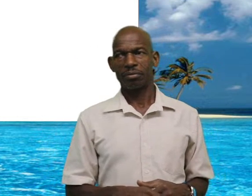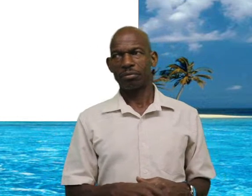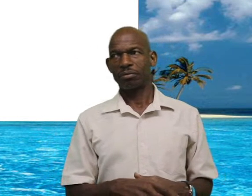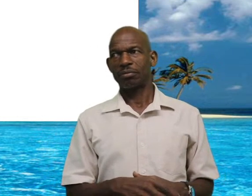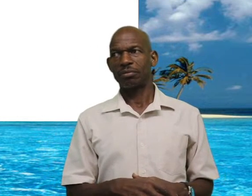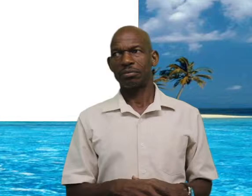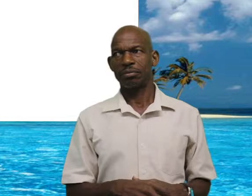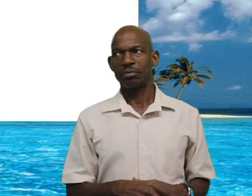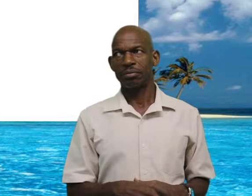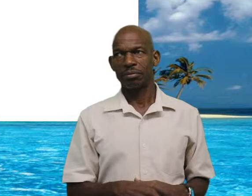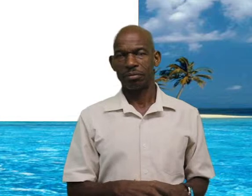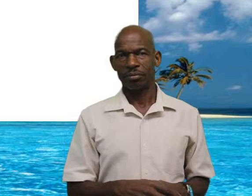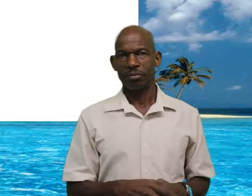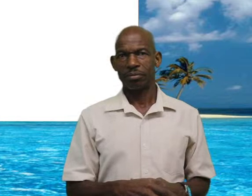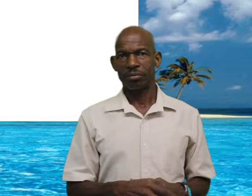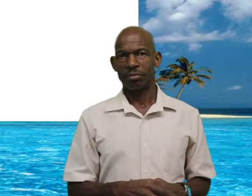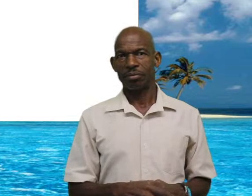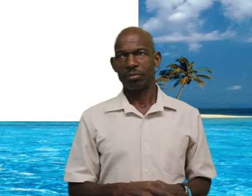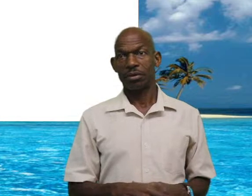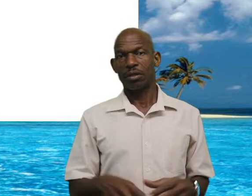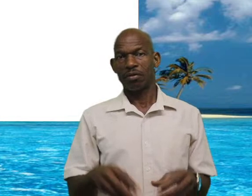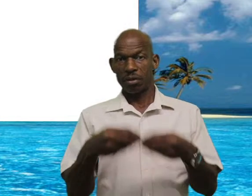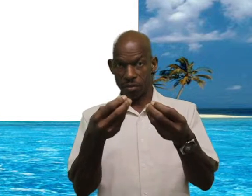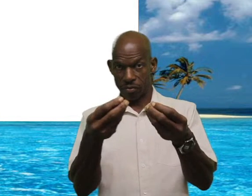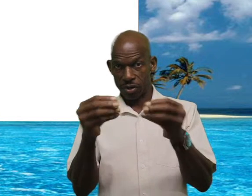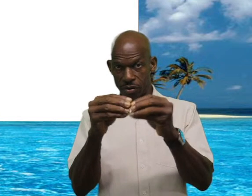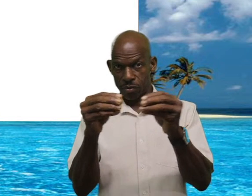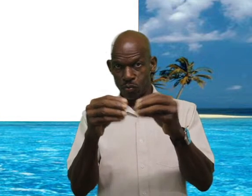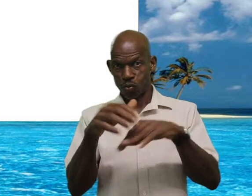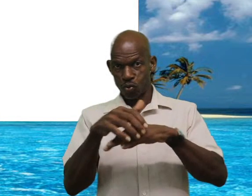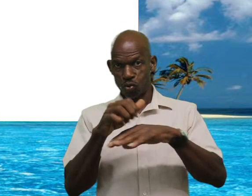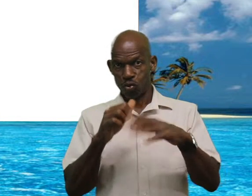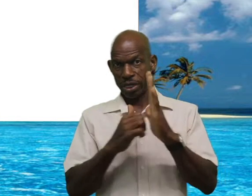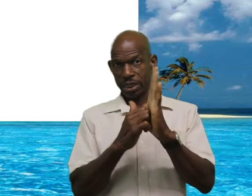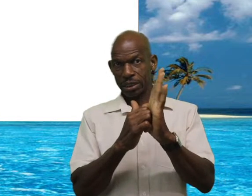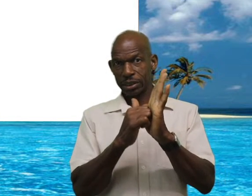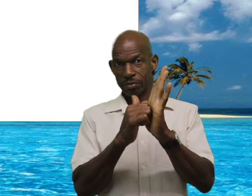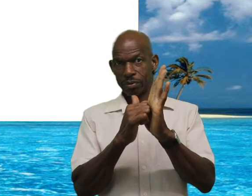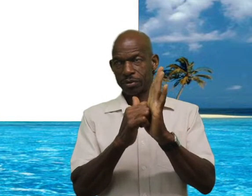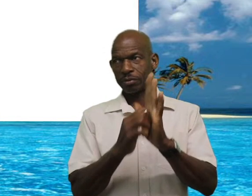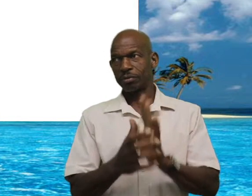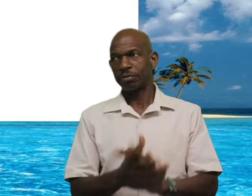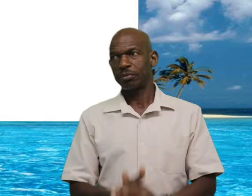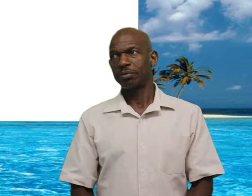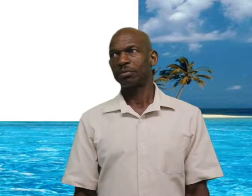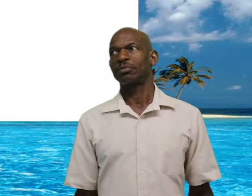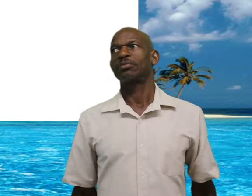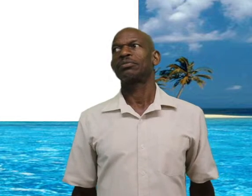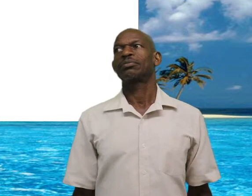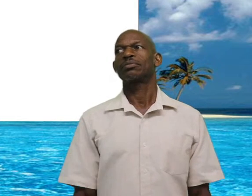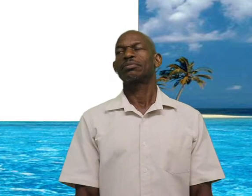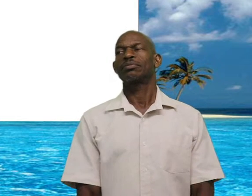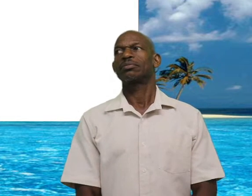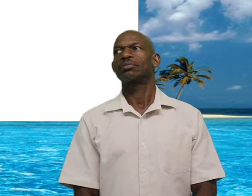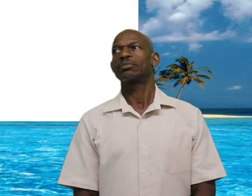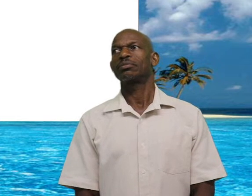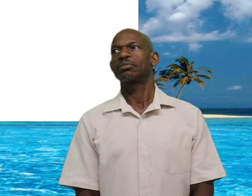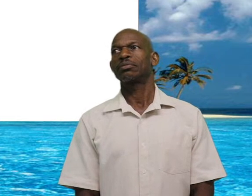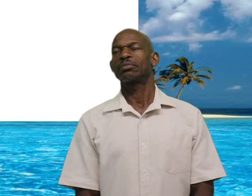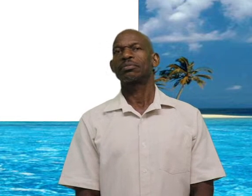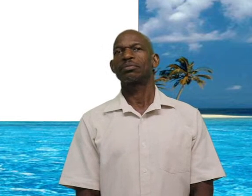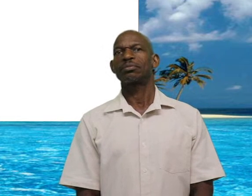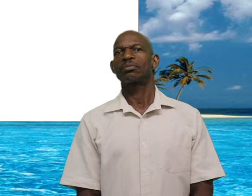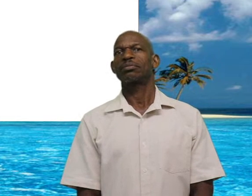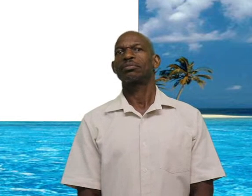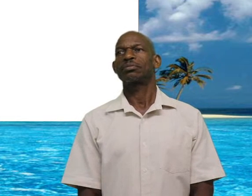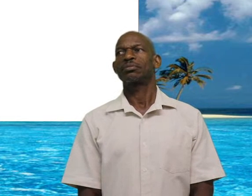more. So we have number 3, 4, 5, 6. So I